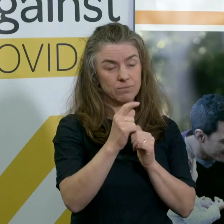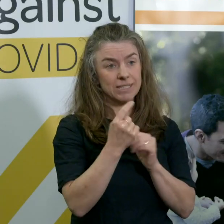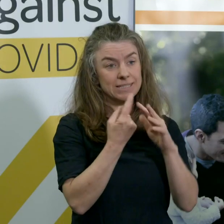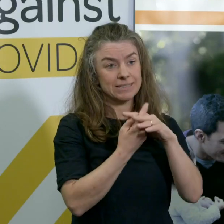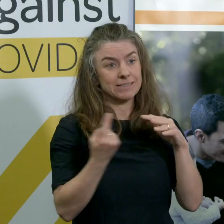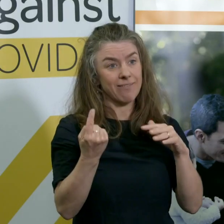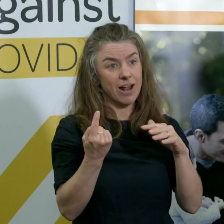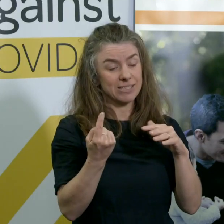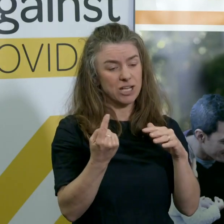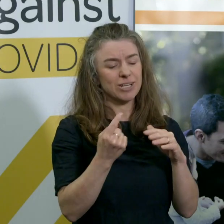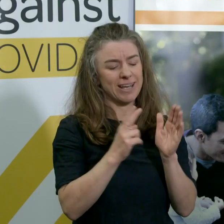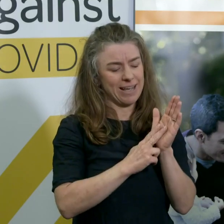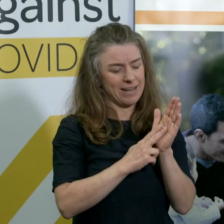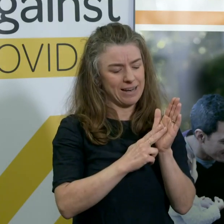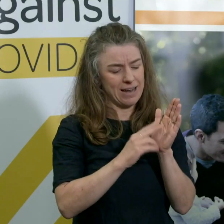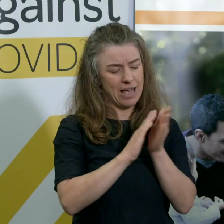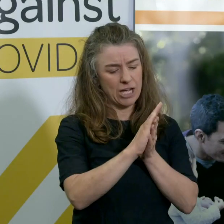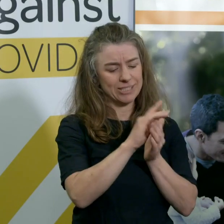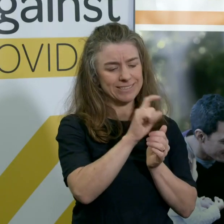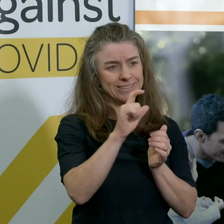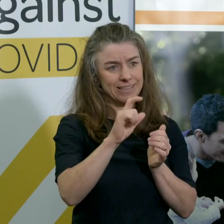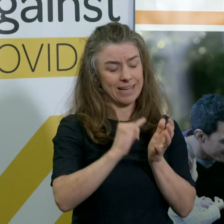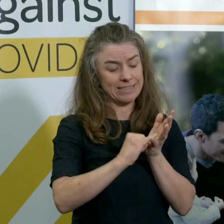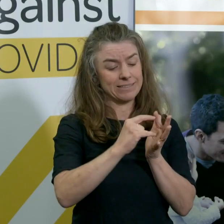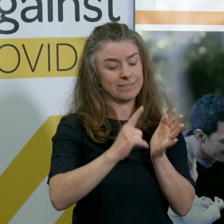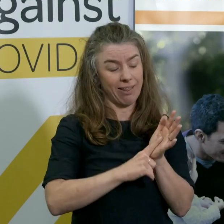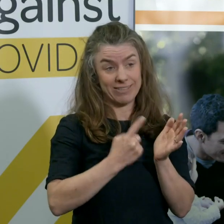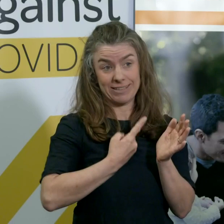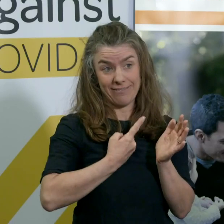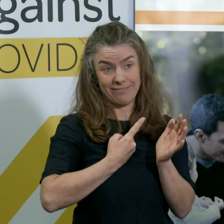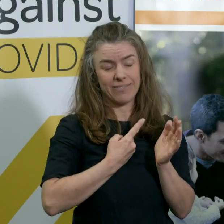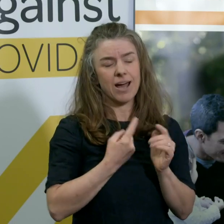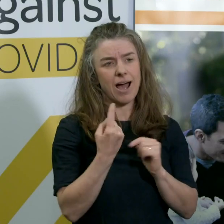one word, NHCC self-isolation at